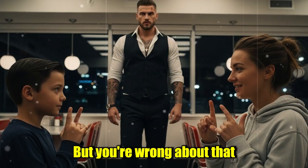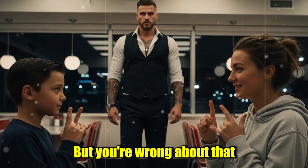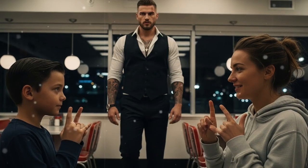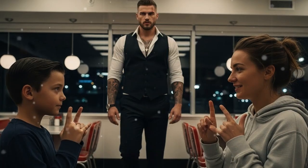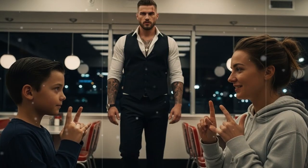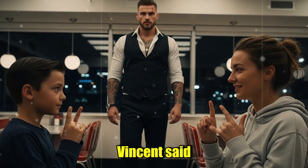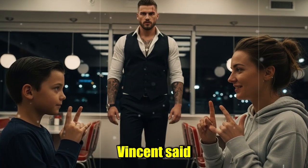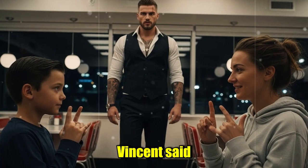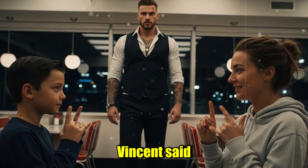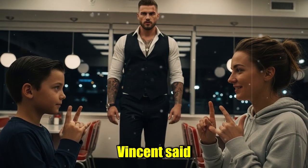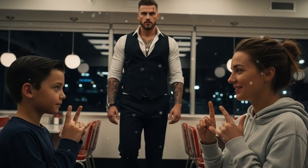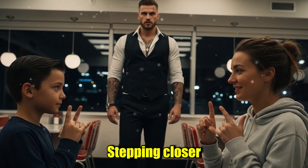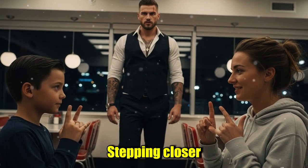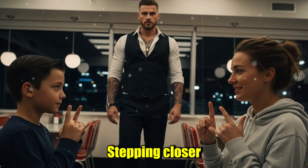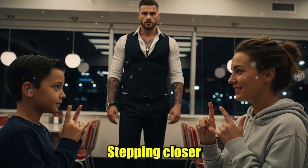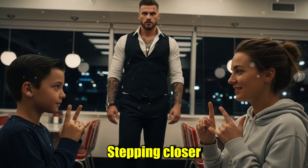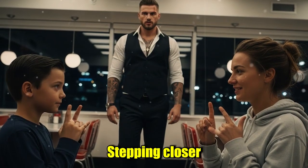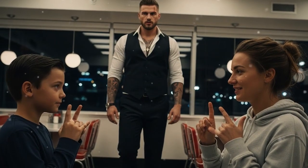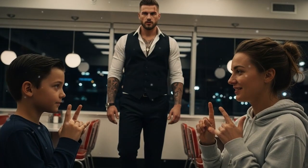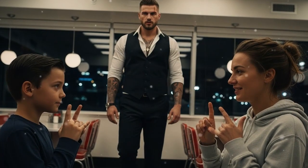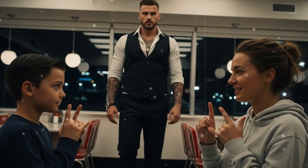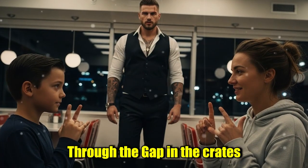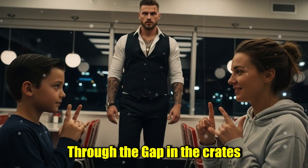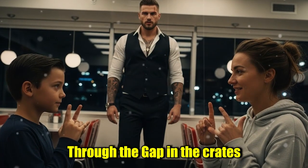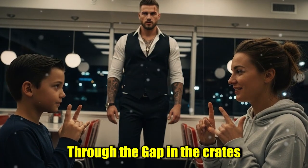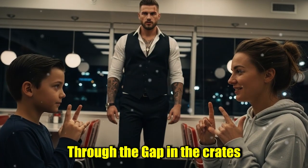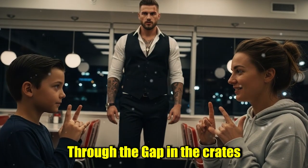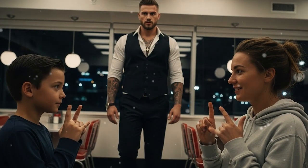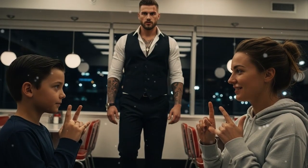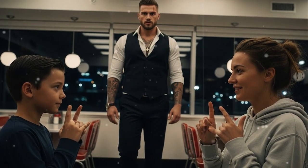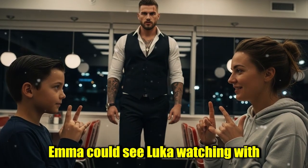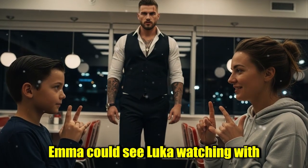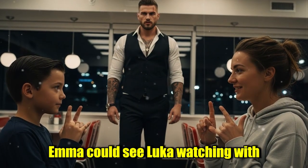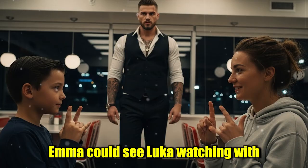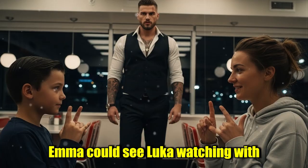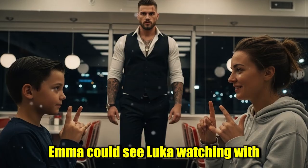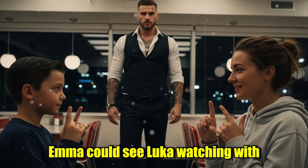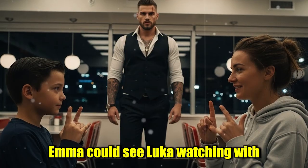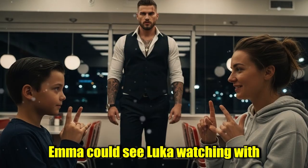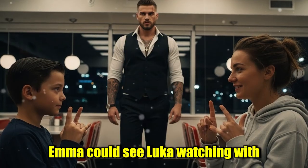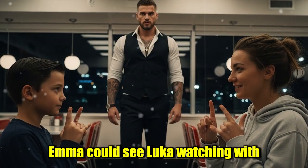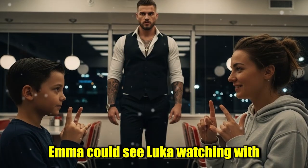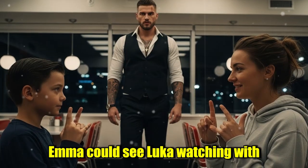that, Vincent said, stepping closer. Through the gap in the crates, Emma could see Luca watching with